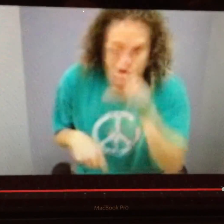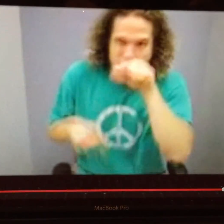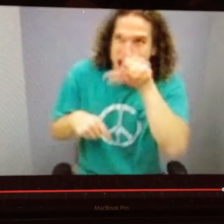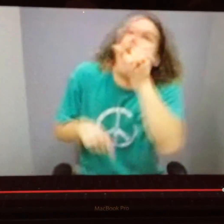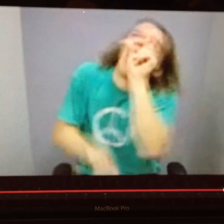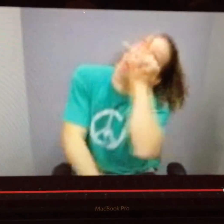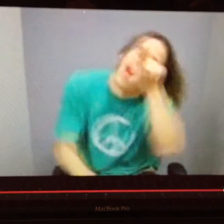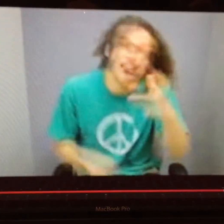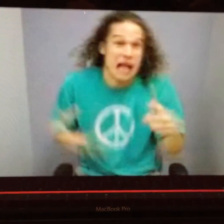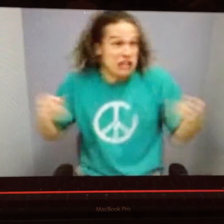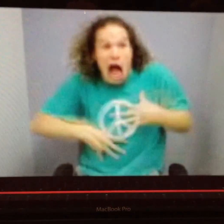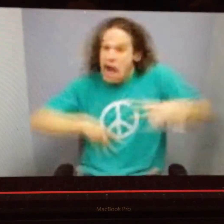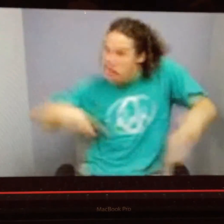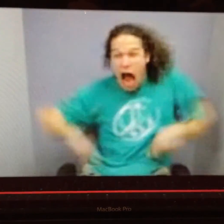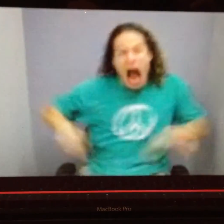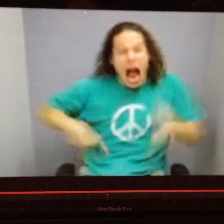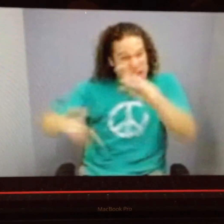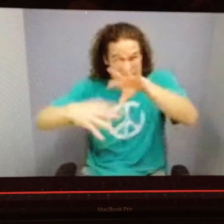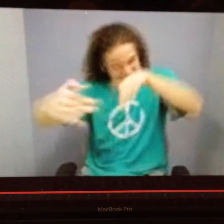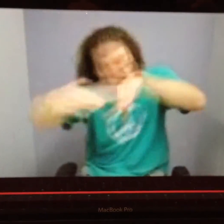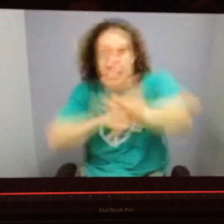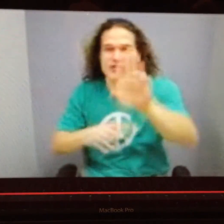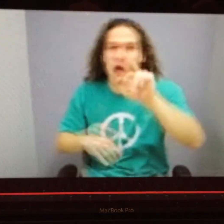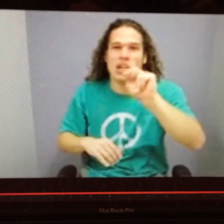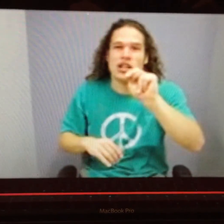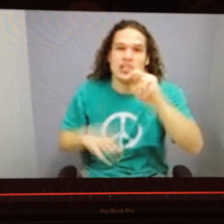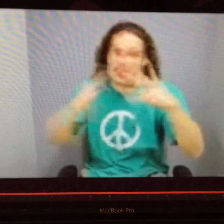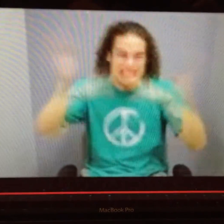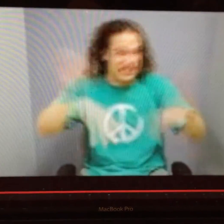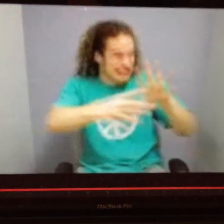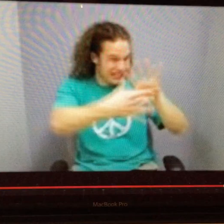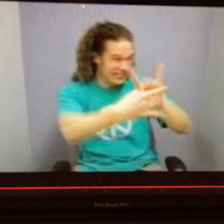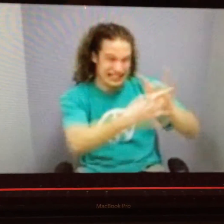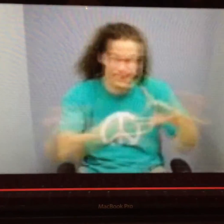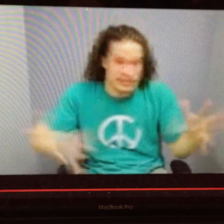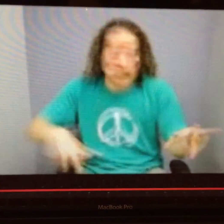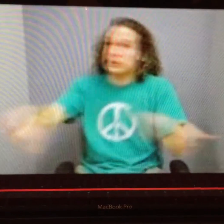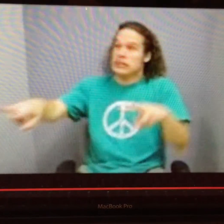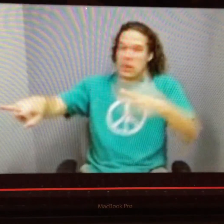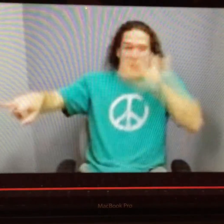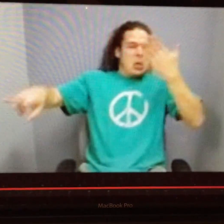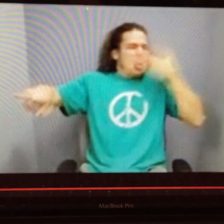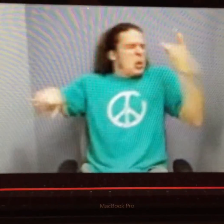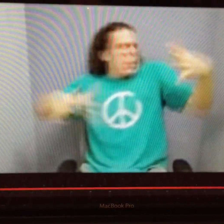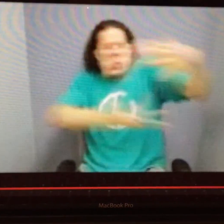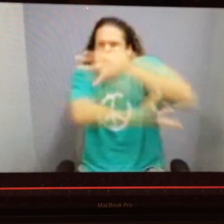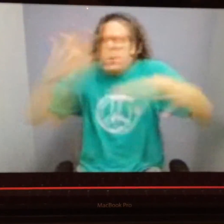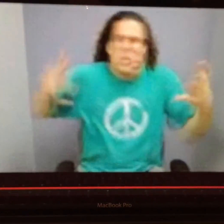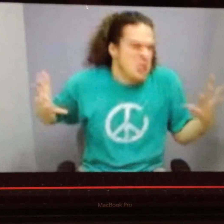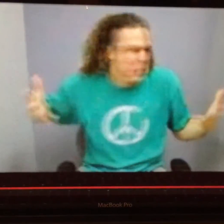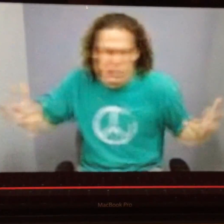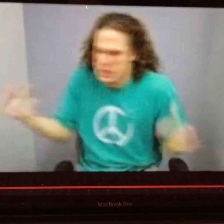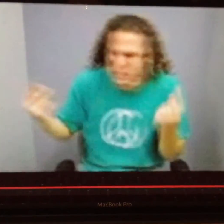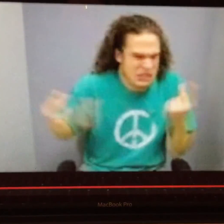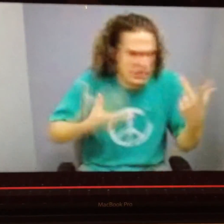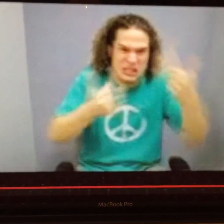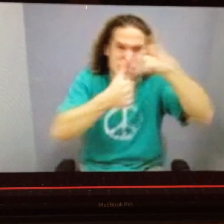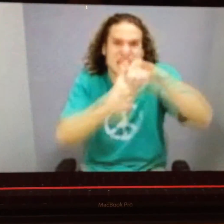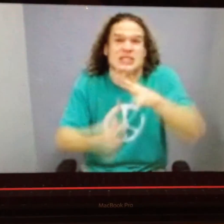and closer and closer, with the chicken head and the woman body closer and closer and closer. The smell was awful.